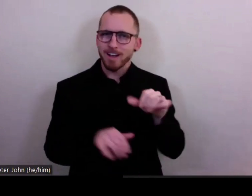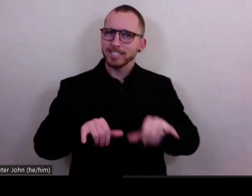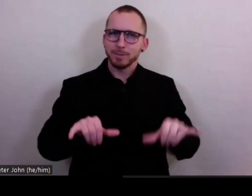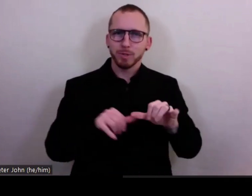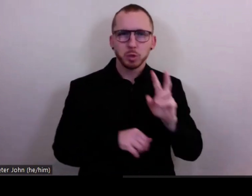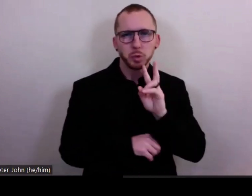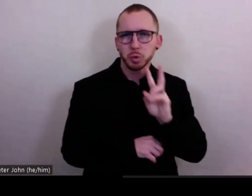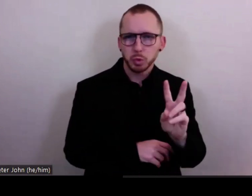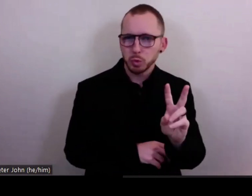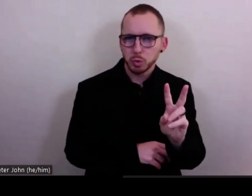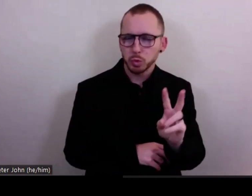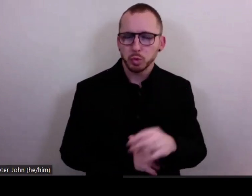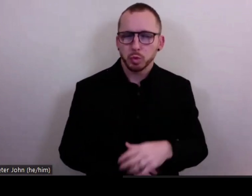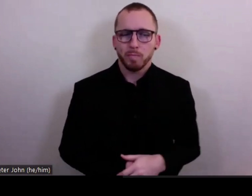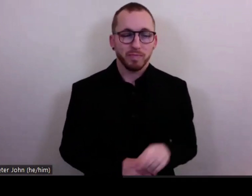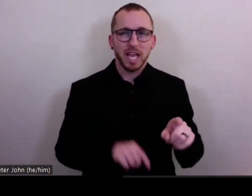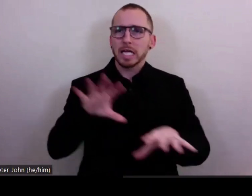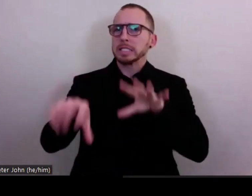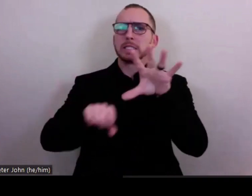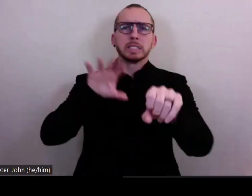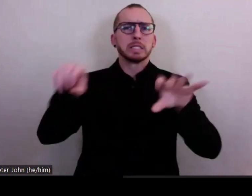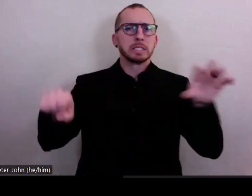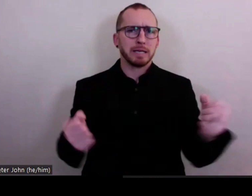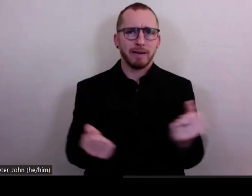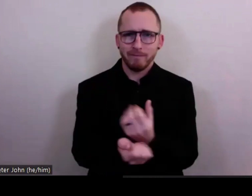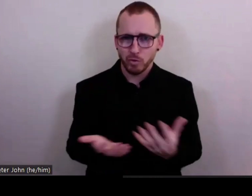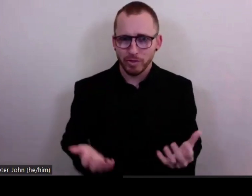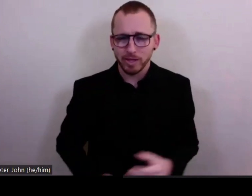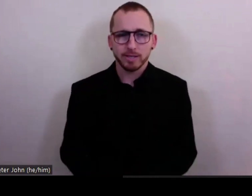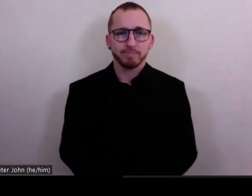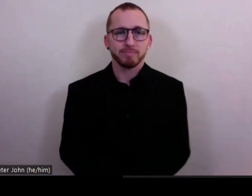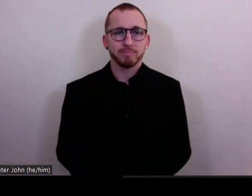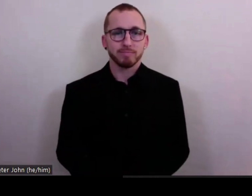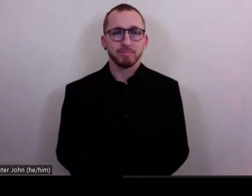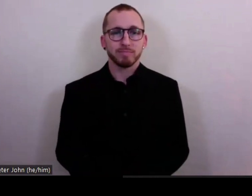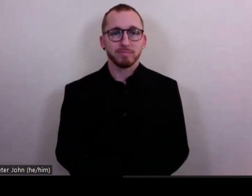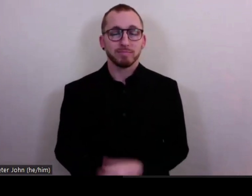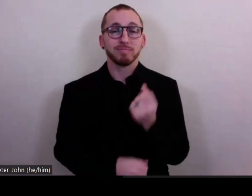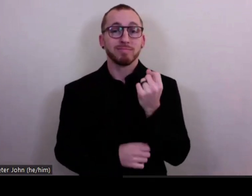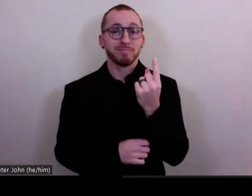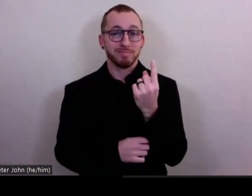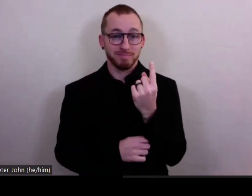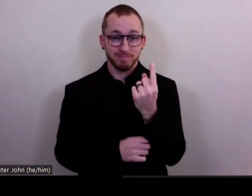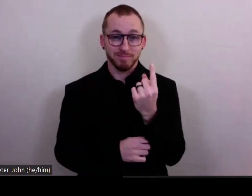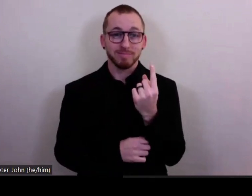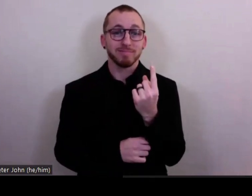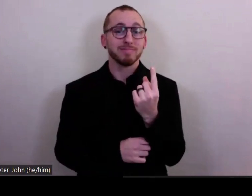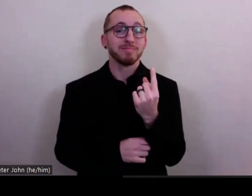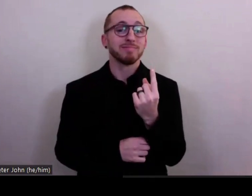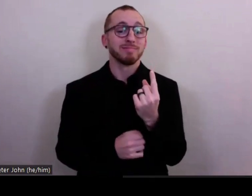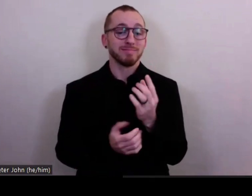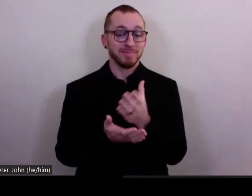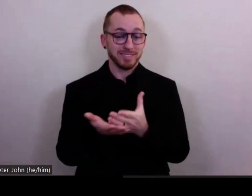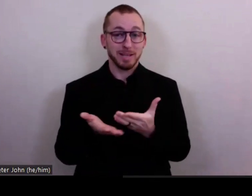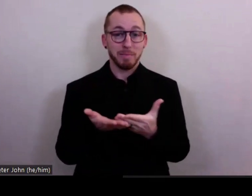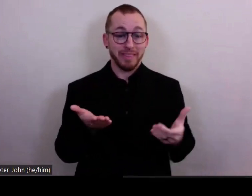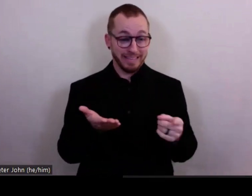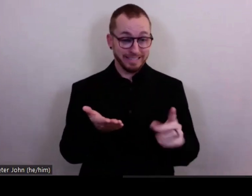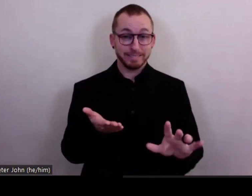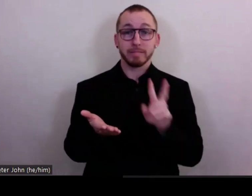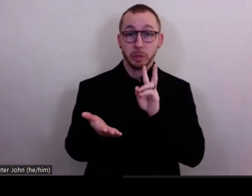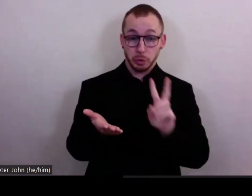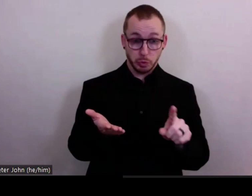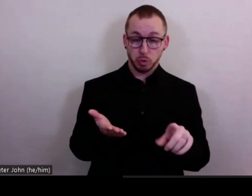this child could get their hands on, everything, including things that were not, able to touch. Everything was on the floor,